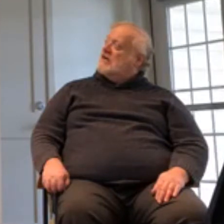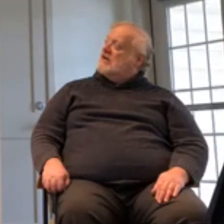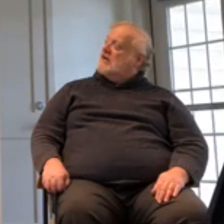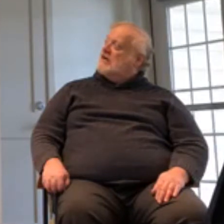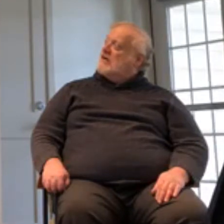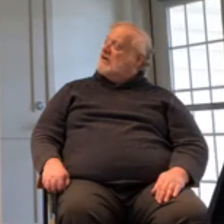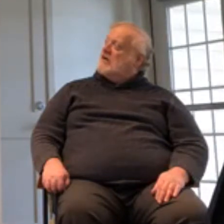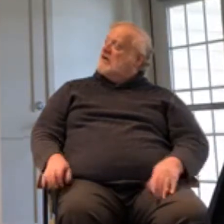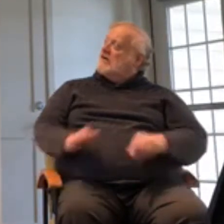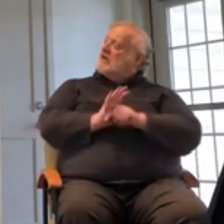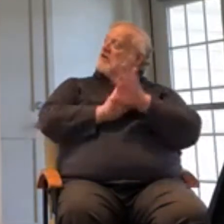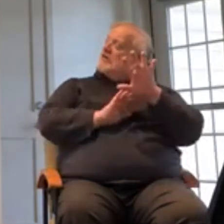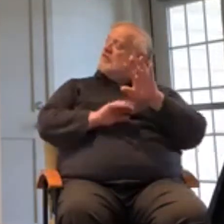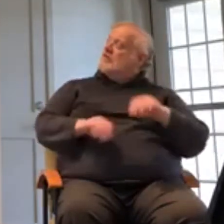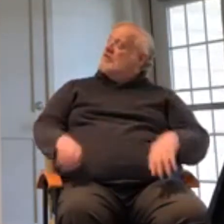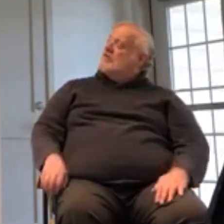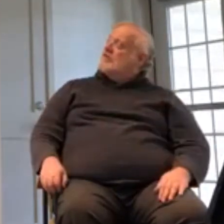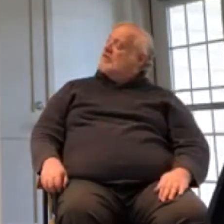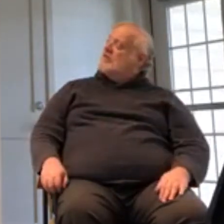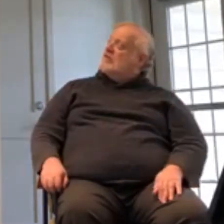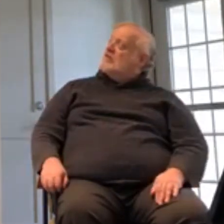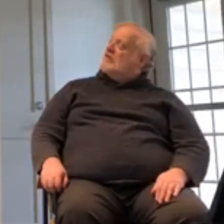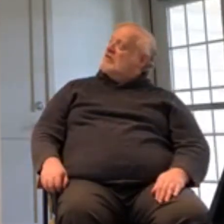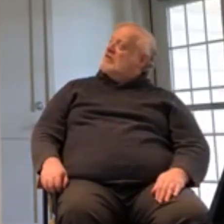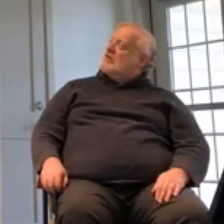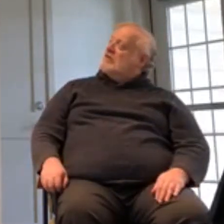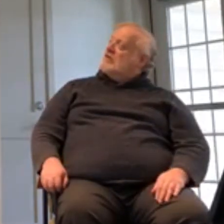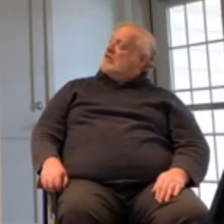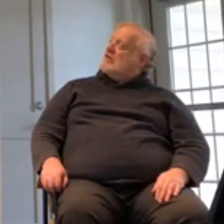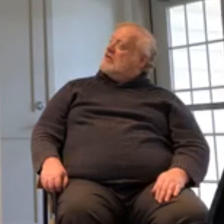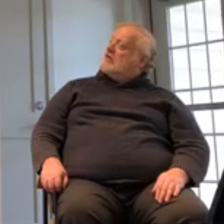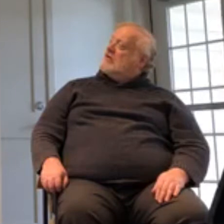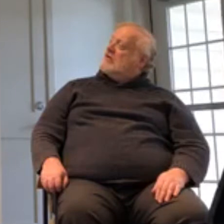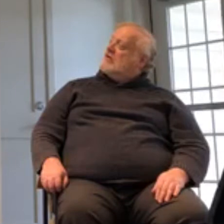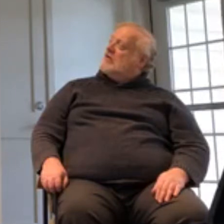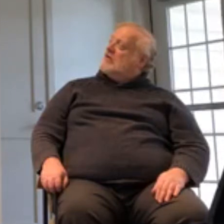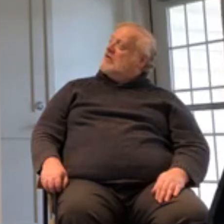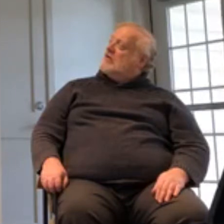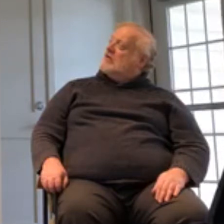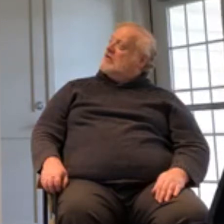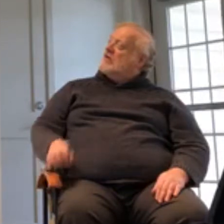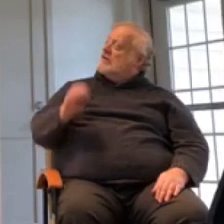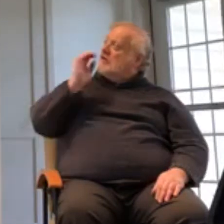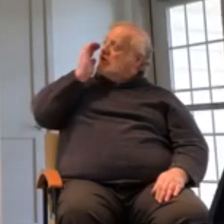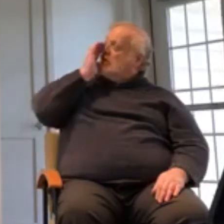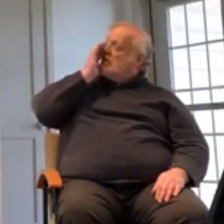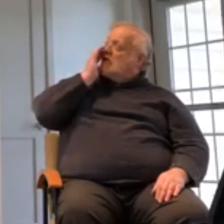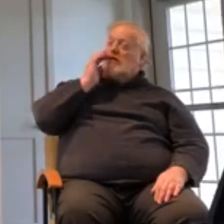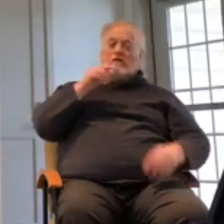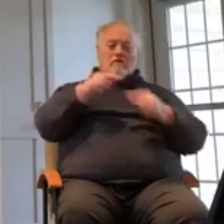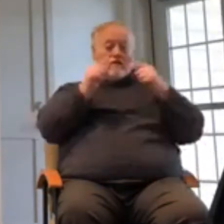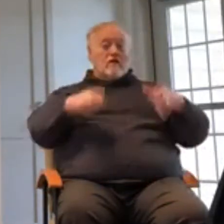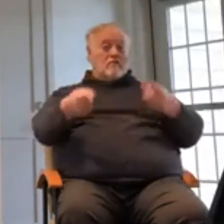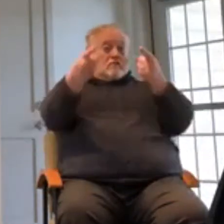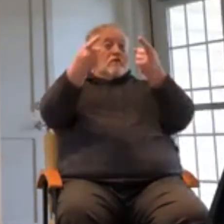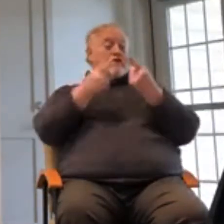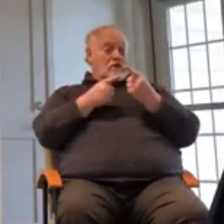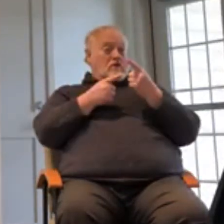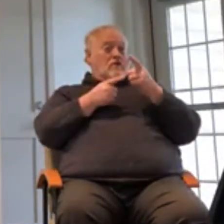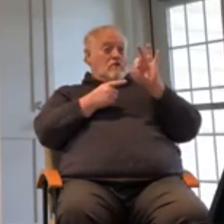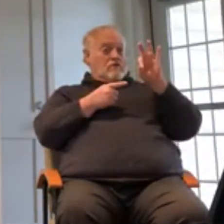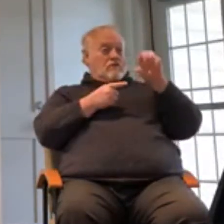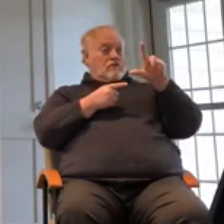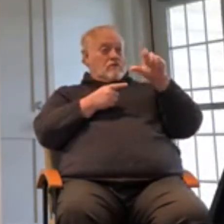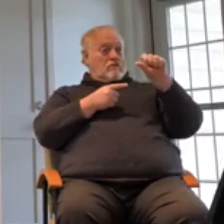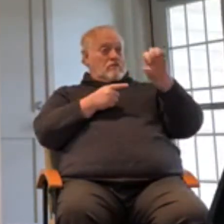Look. Look at verse 5. Thou preparest a table before me in the presence of mine enemies. The enemy's going to come. The flies are going to come,